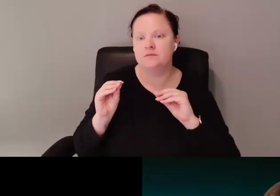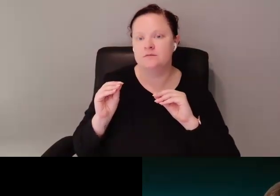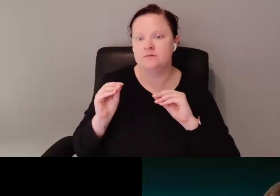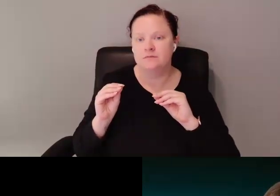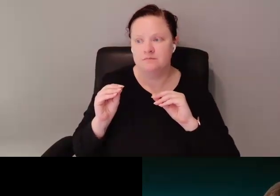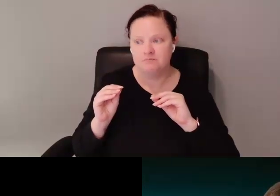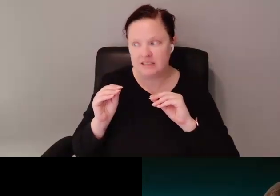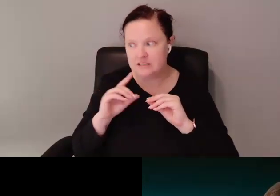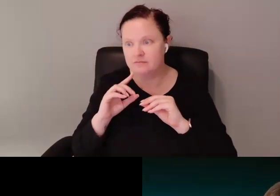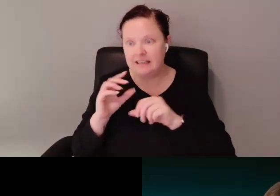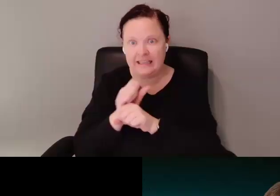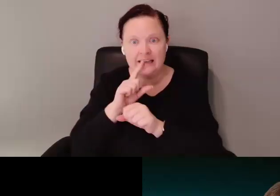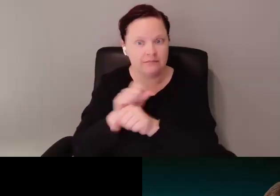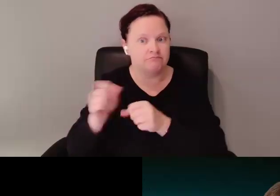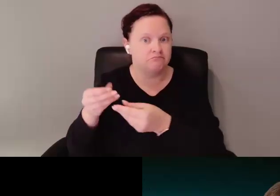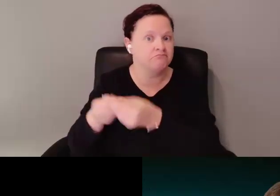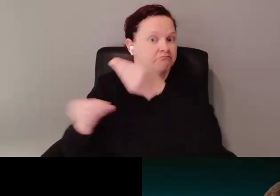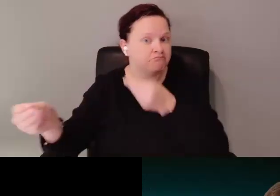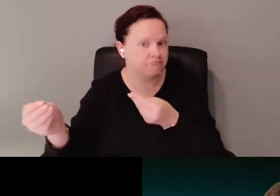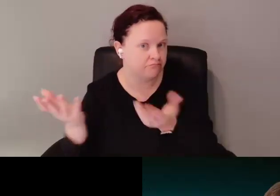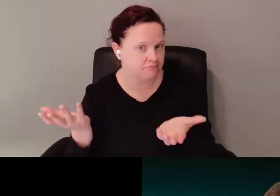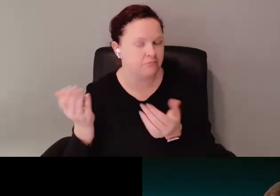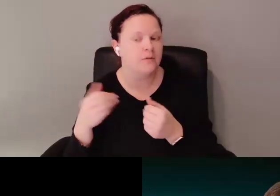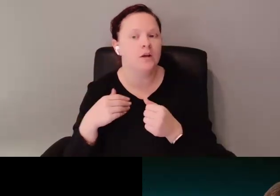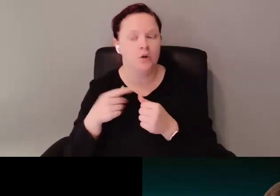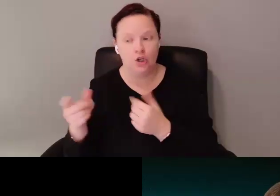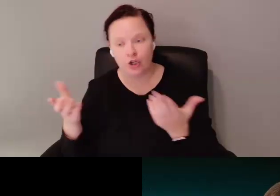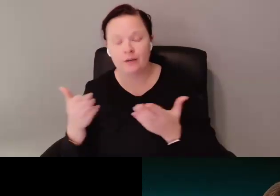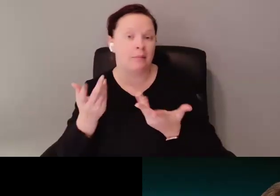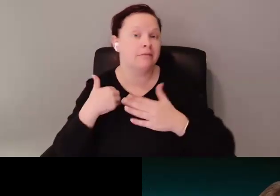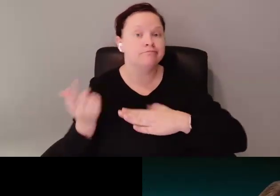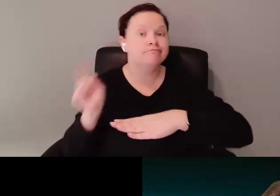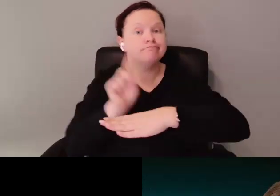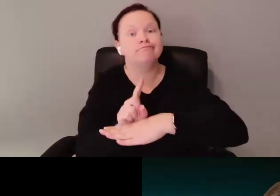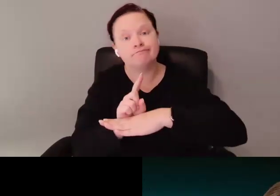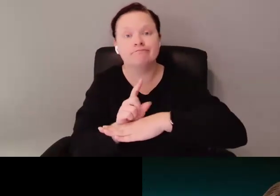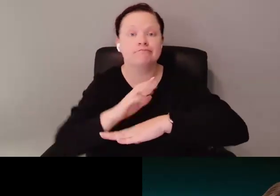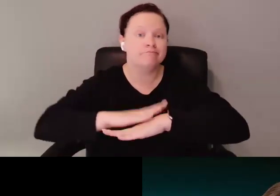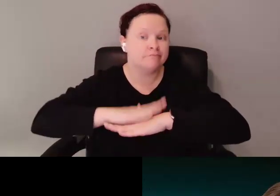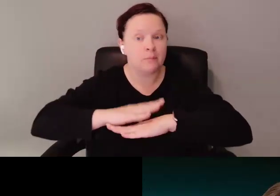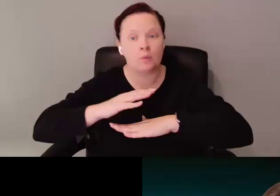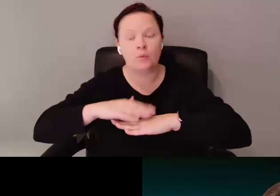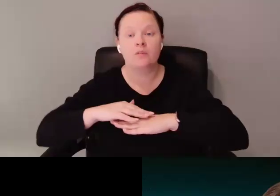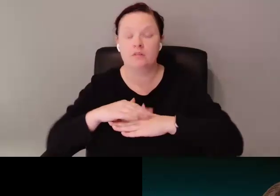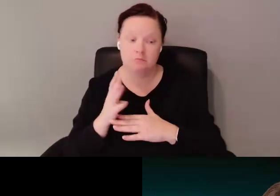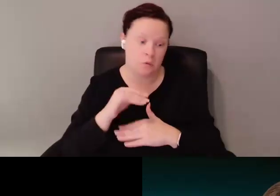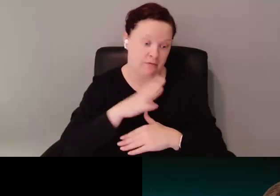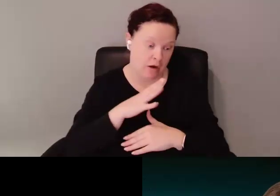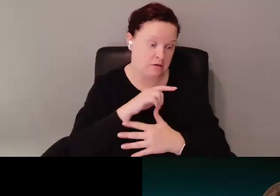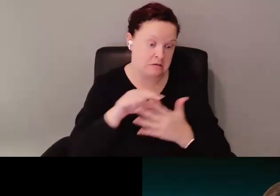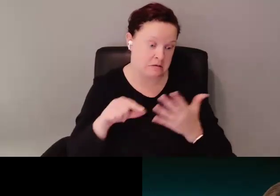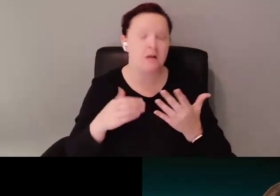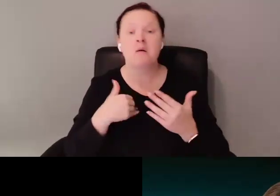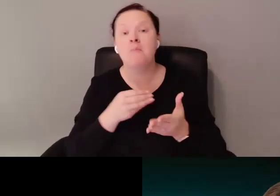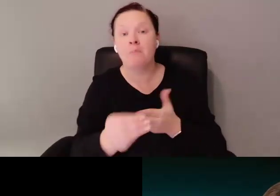closing the deal, like saying, hey, you're here in front of my stand at the market. If you buy 3 items, I'll give you this free mug,